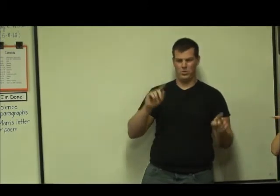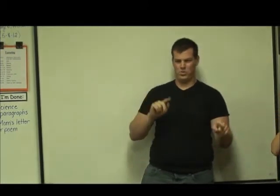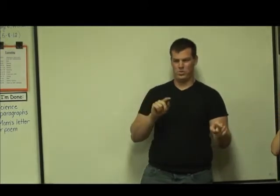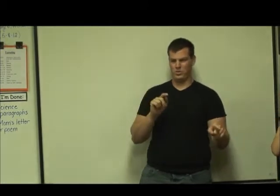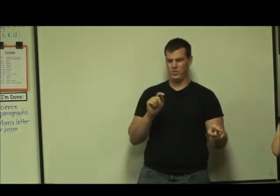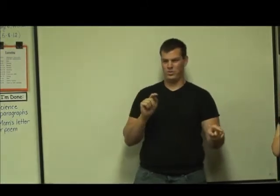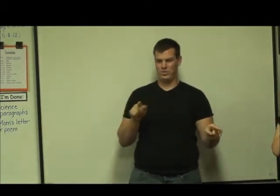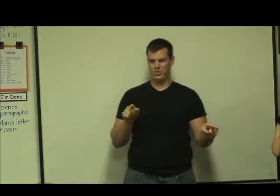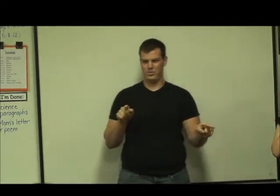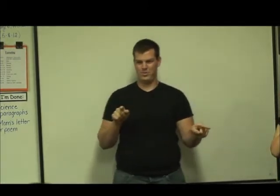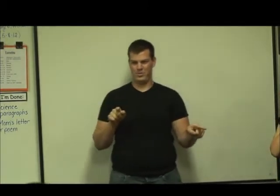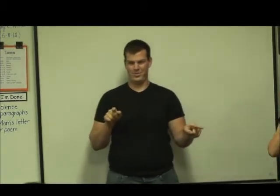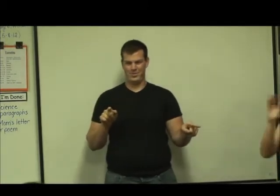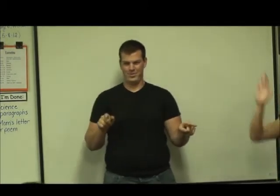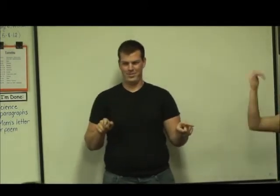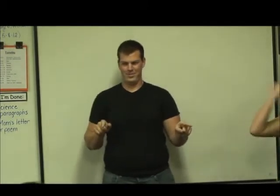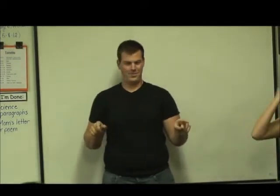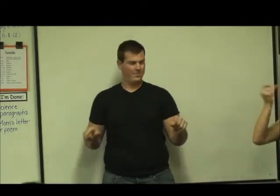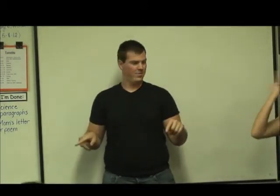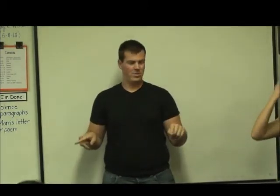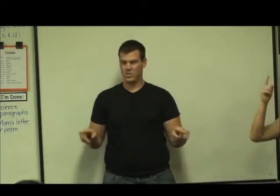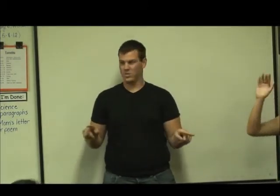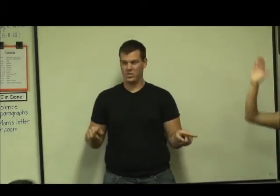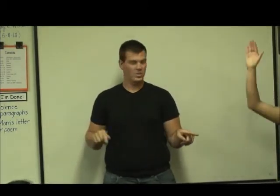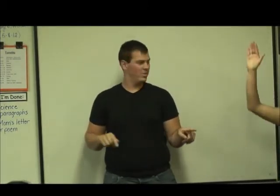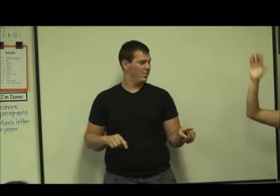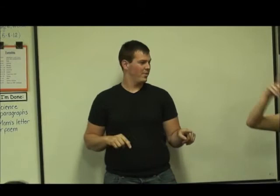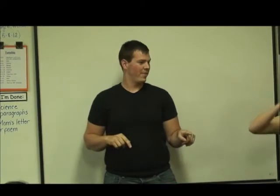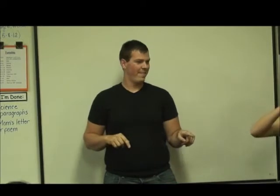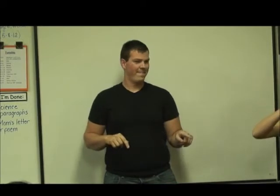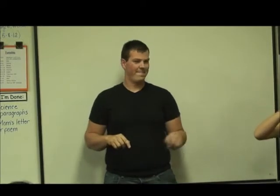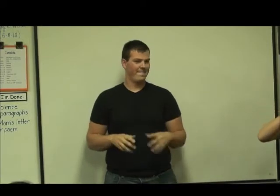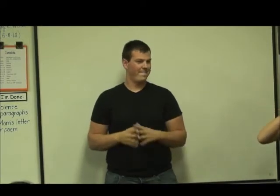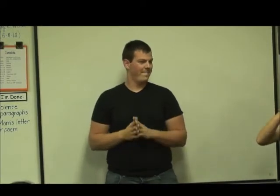Raise your hand if you understood. Raise it if you understood. Can you spell it again?